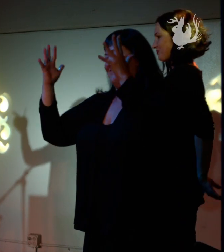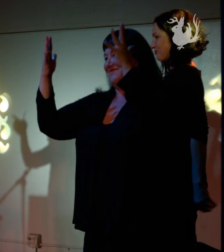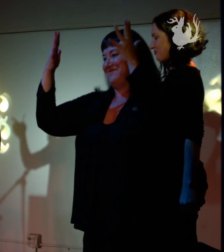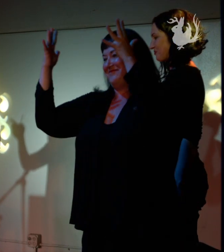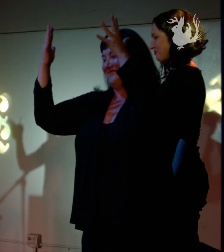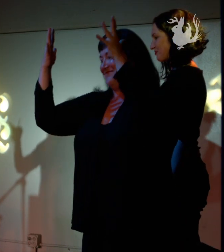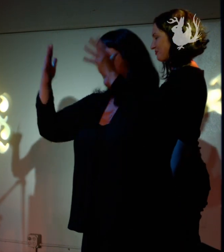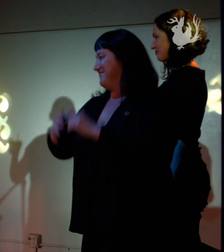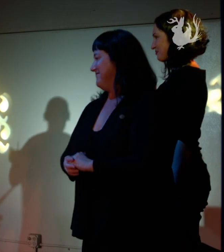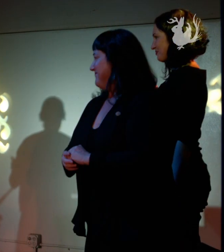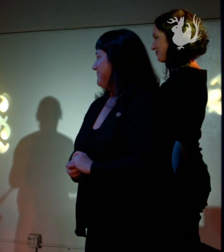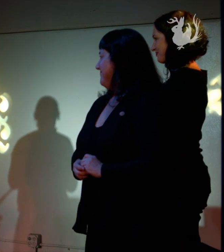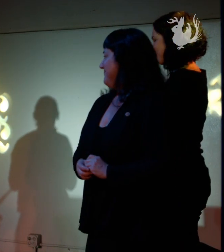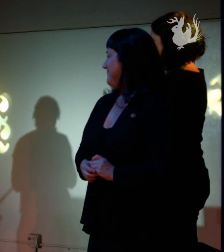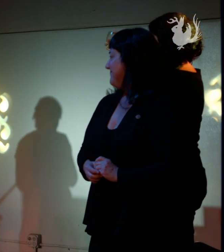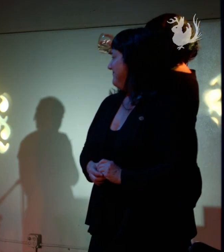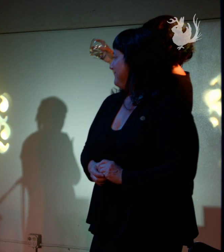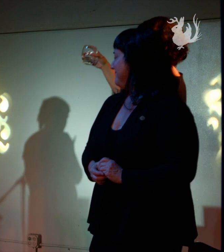Cheers.